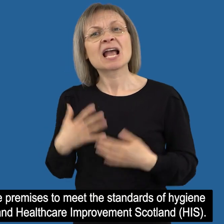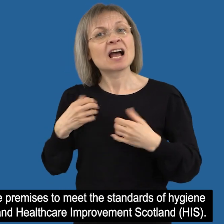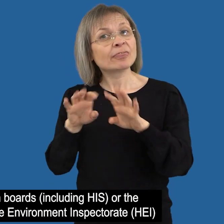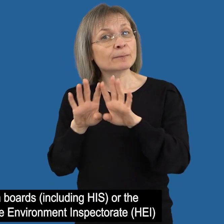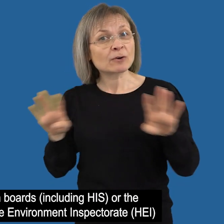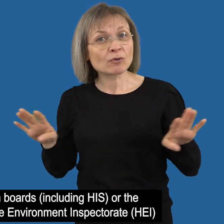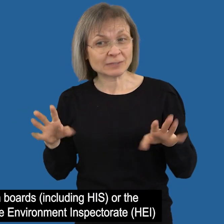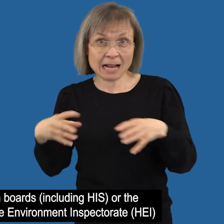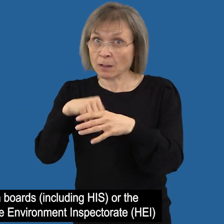(HIS).